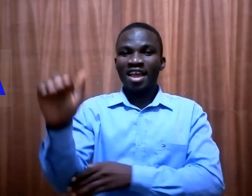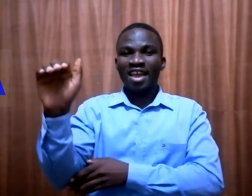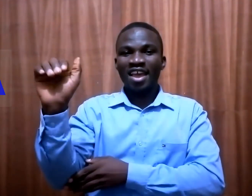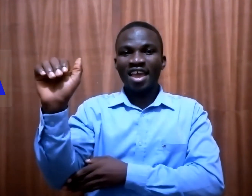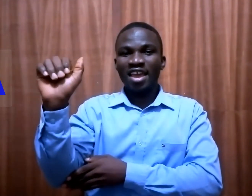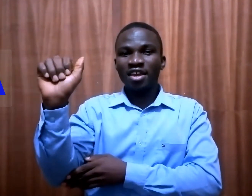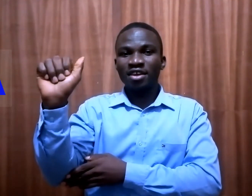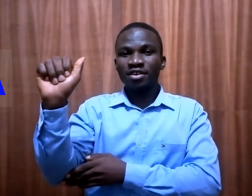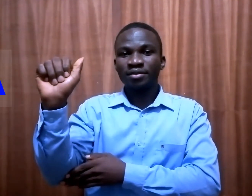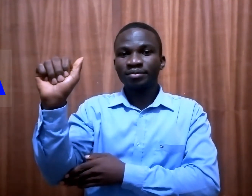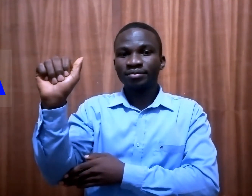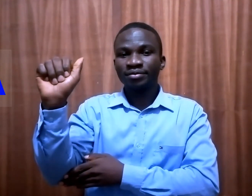A.